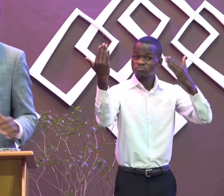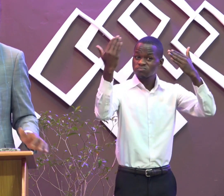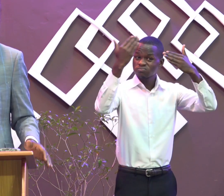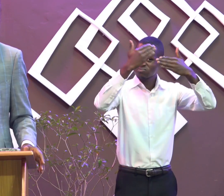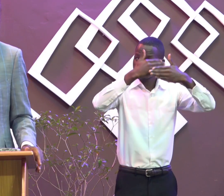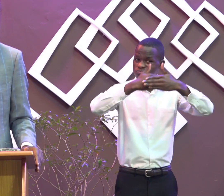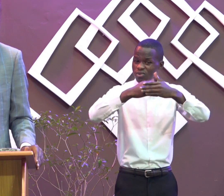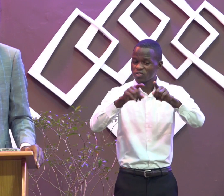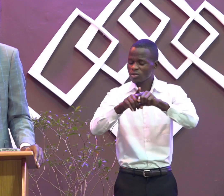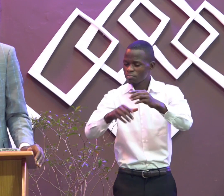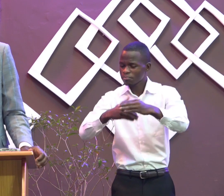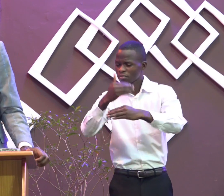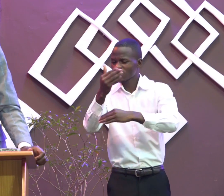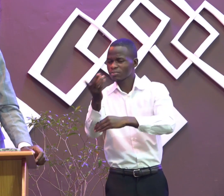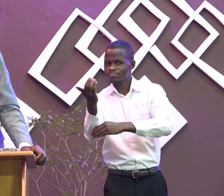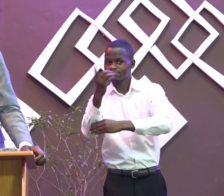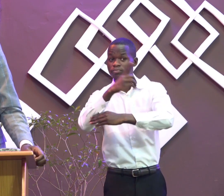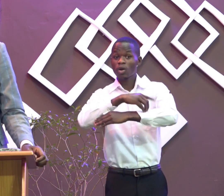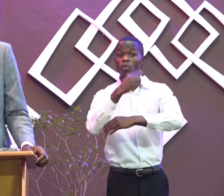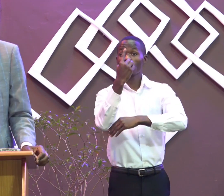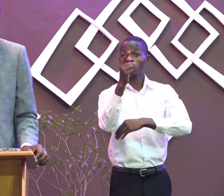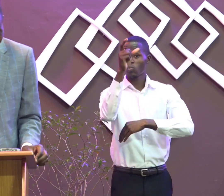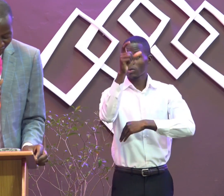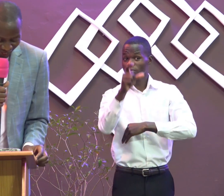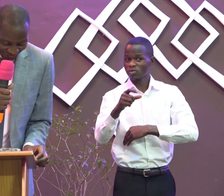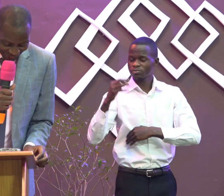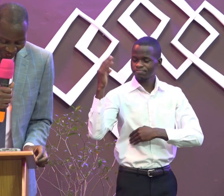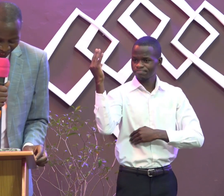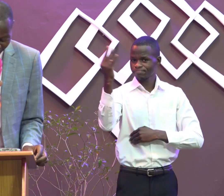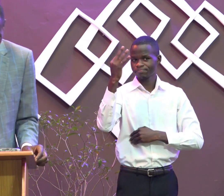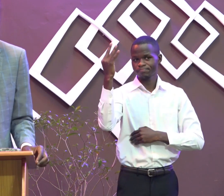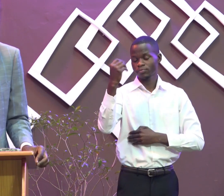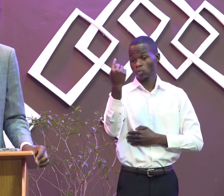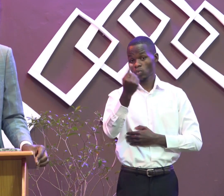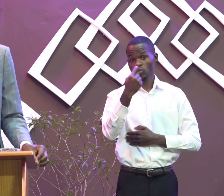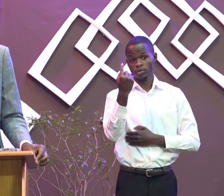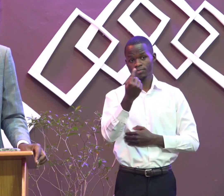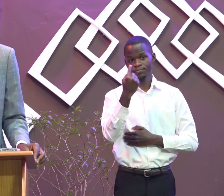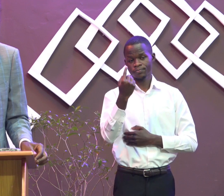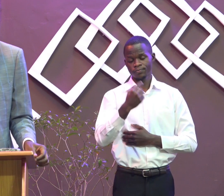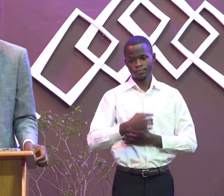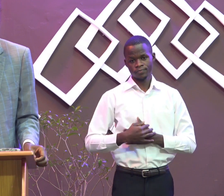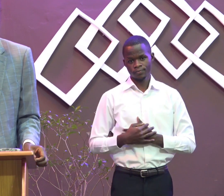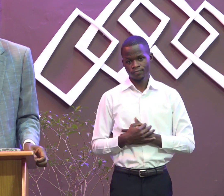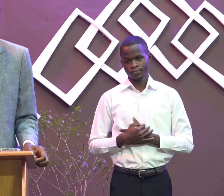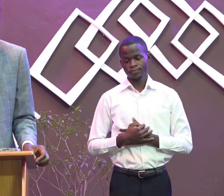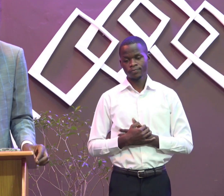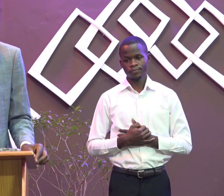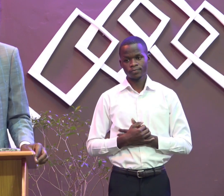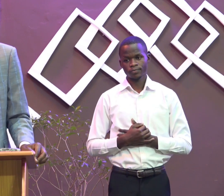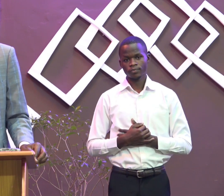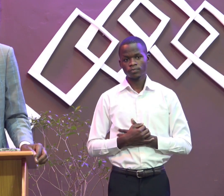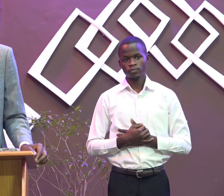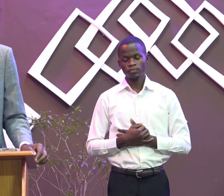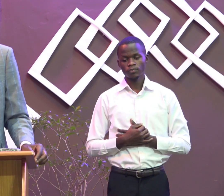n'oluddako n'alukwata n'abuulira. In those conferences Bishop would preach from morning to the evening every